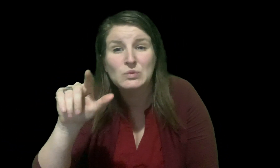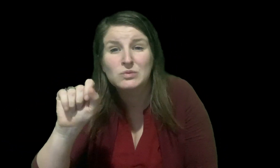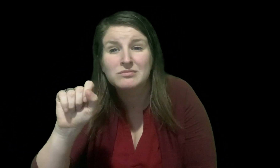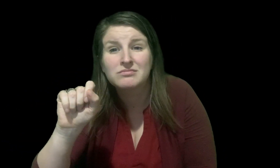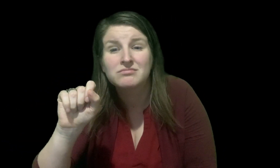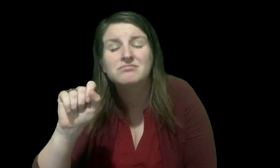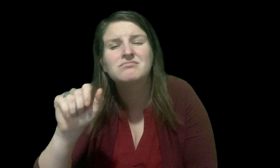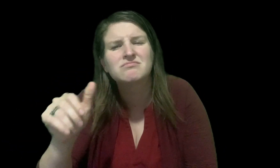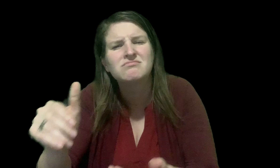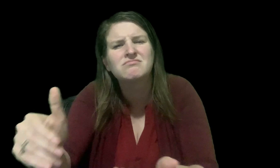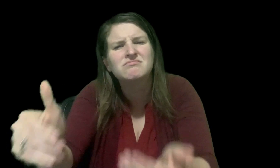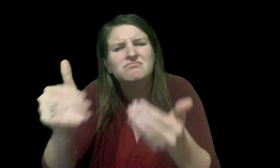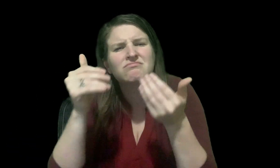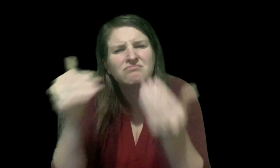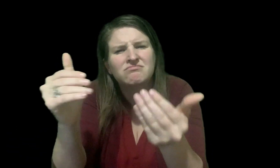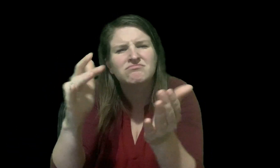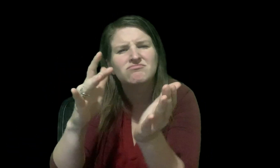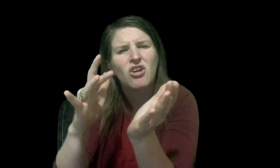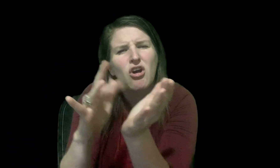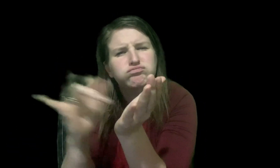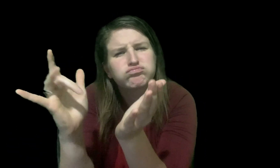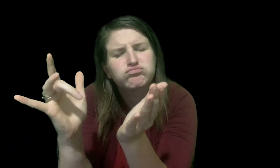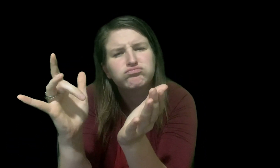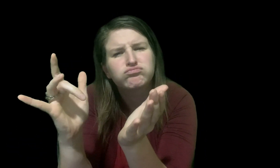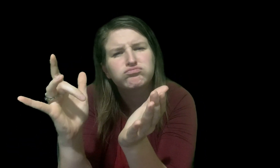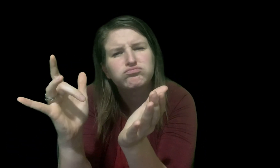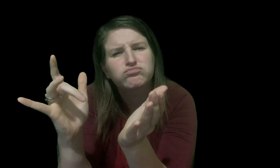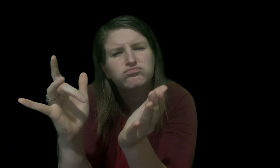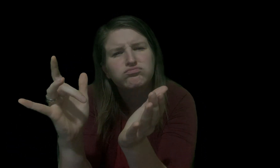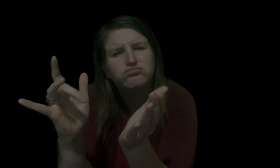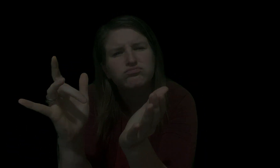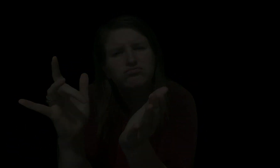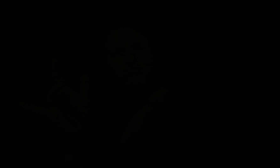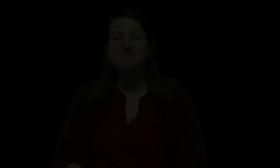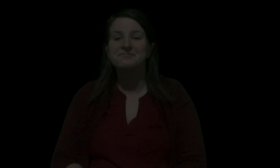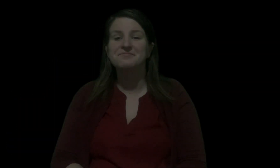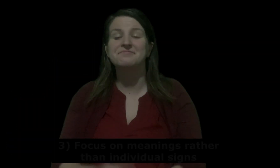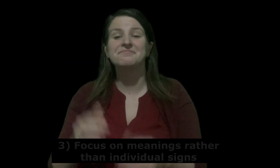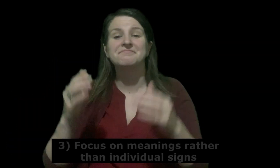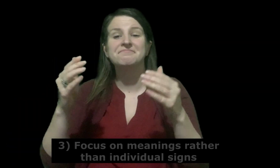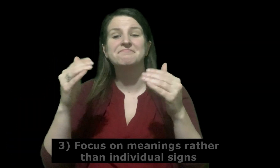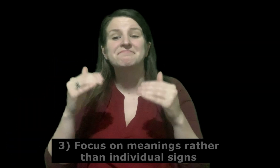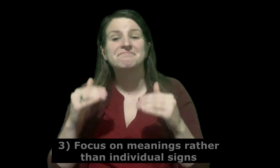events. Those are tools that you can use.